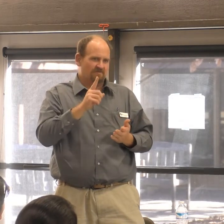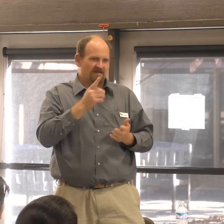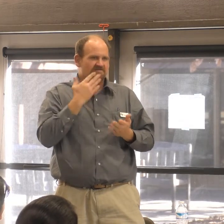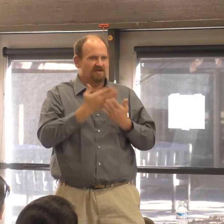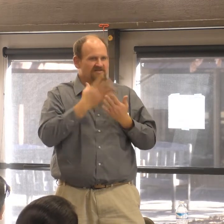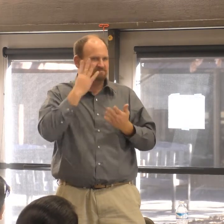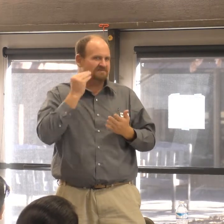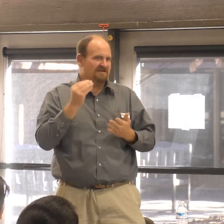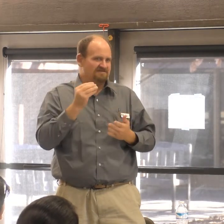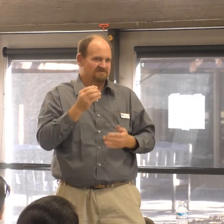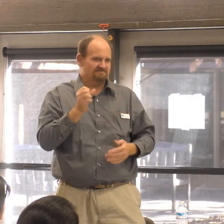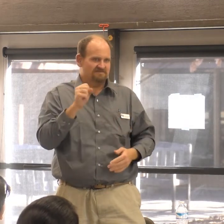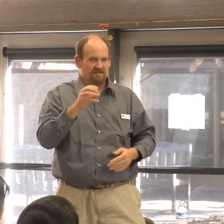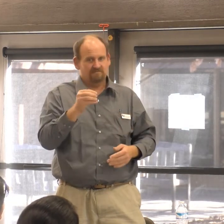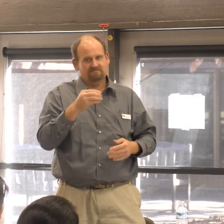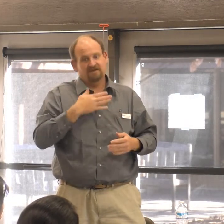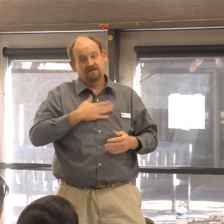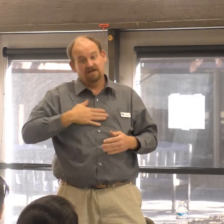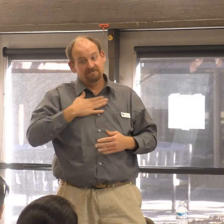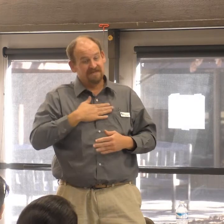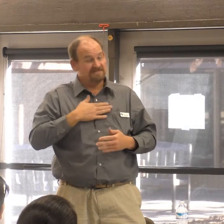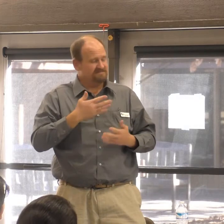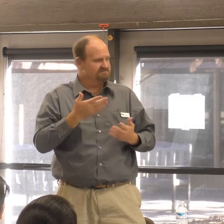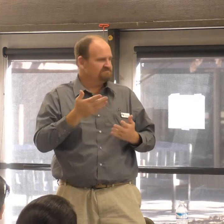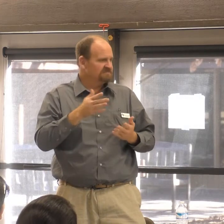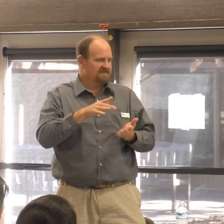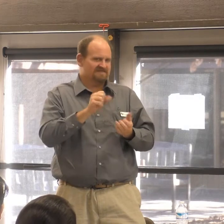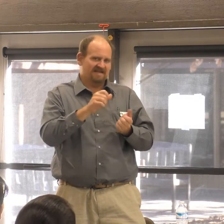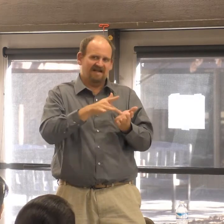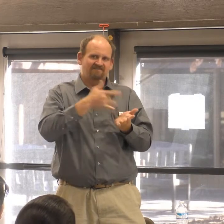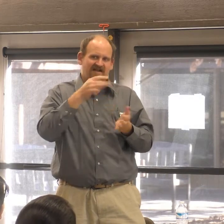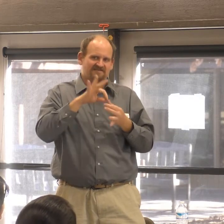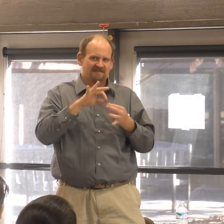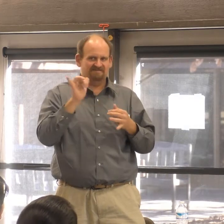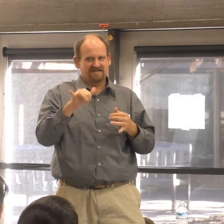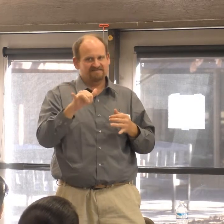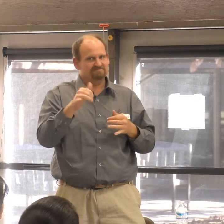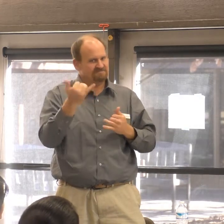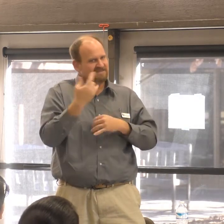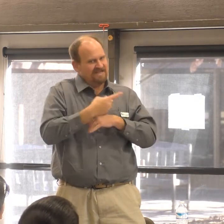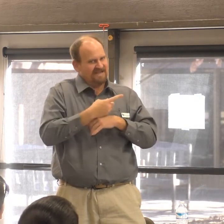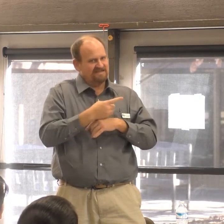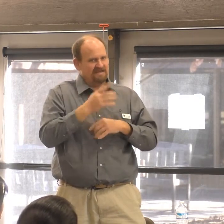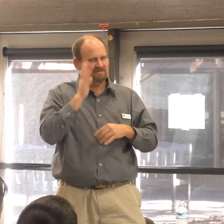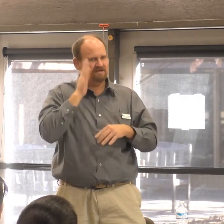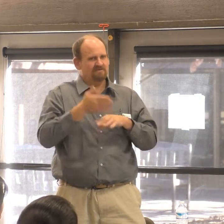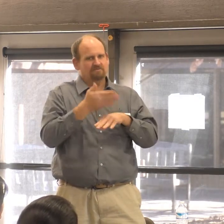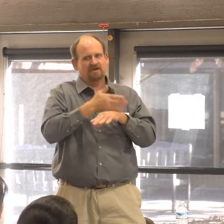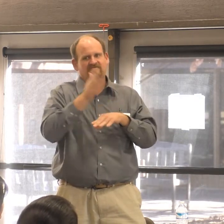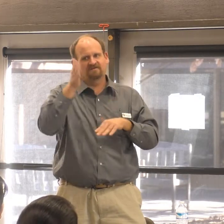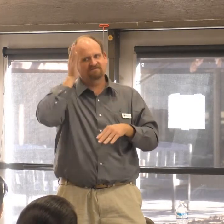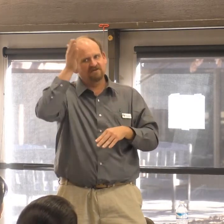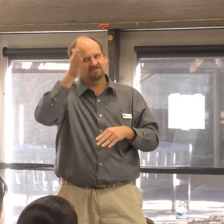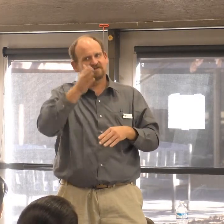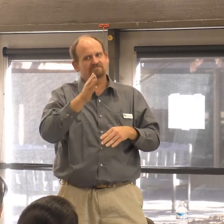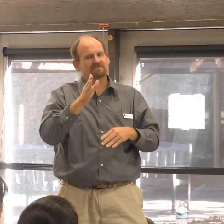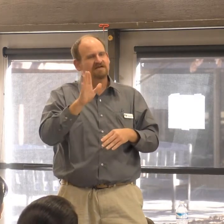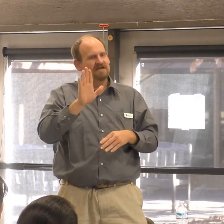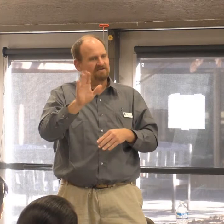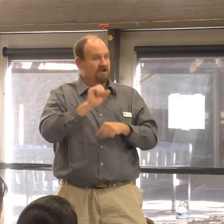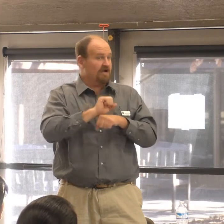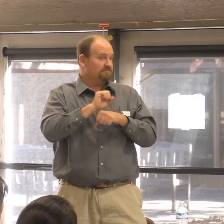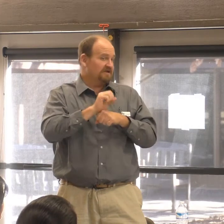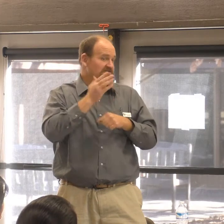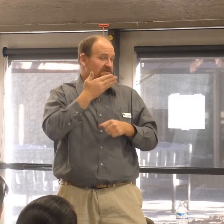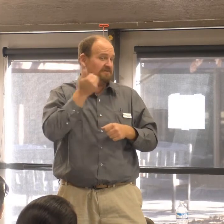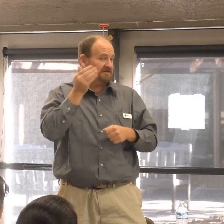well, but I'm not working there any longer. But it was just a really good experience to be on the other side of the table. But take advantage of everything you've learned today, because it will